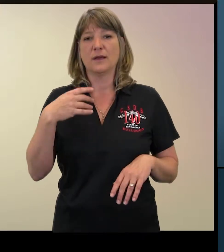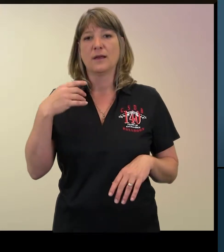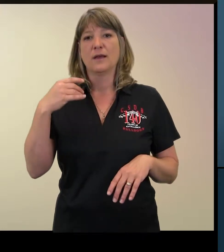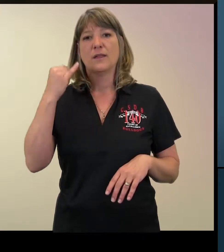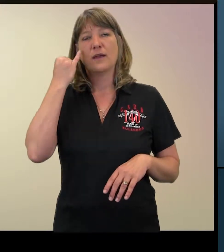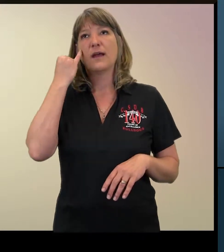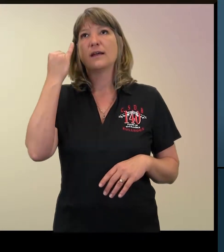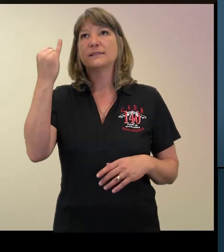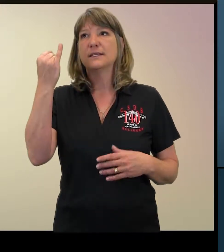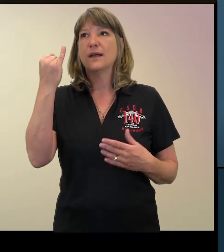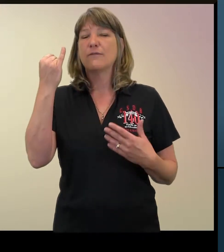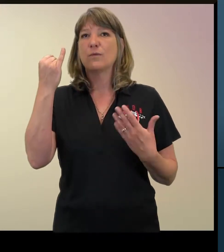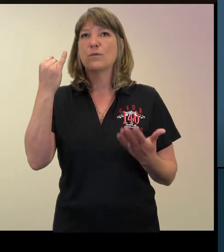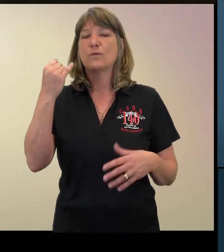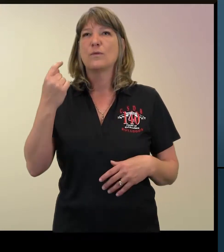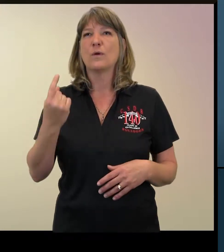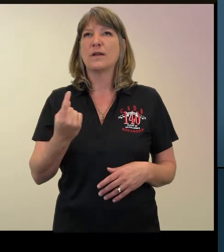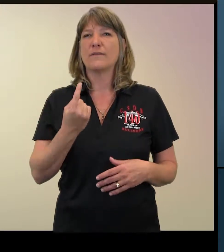of